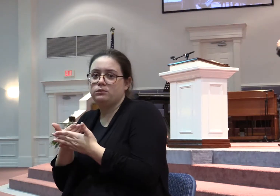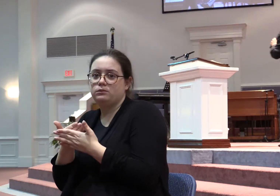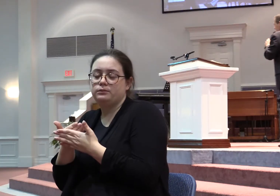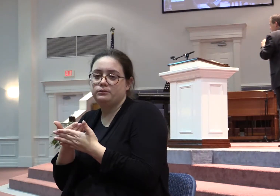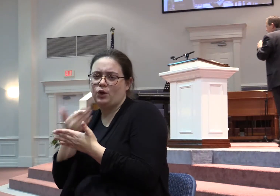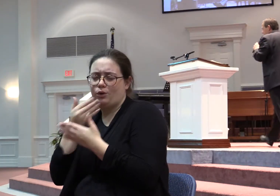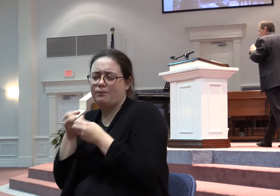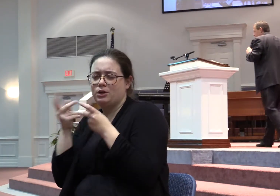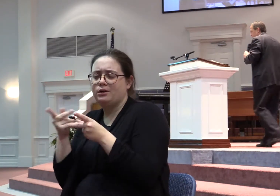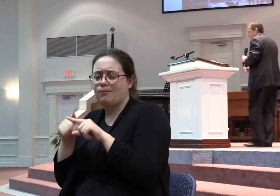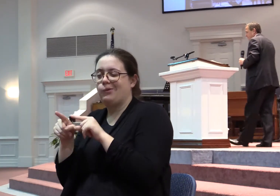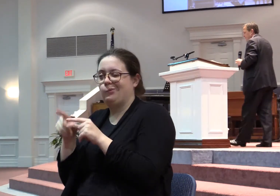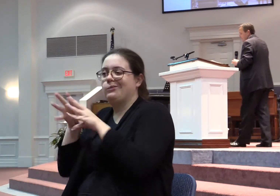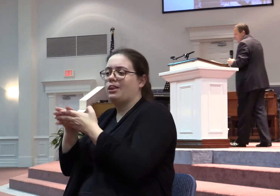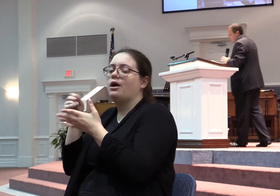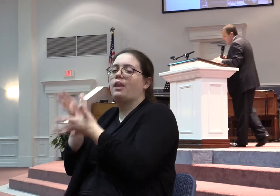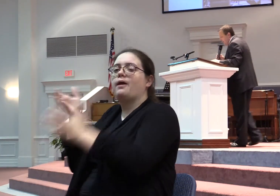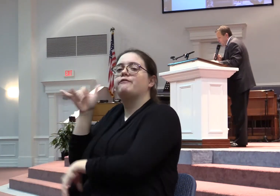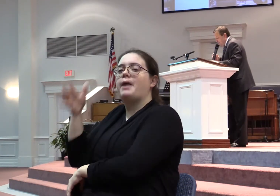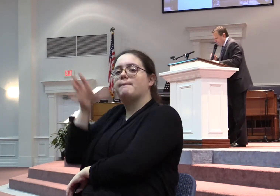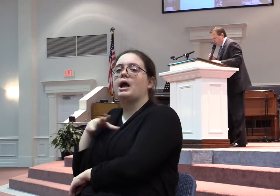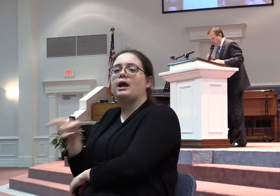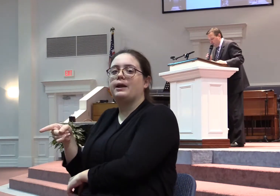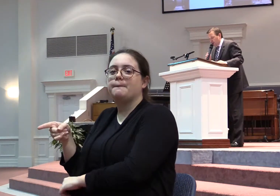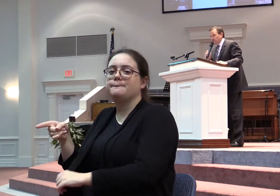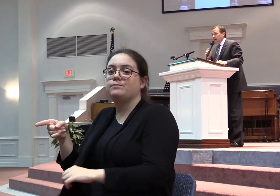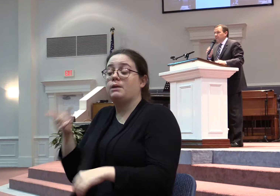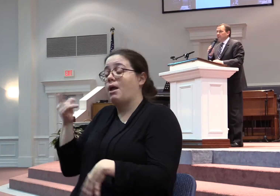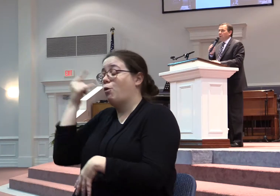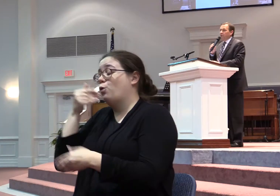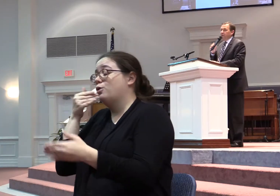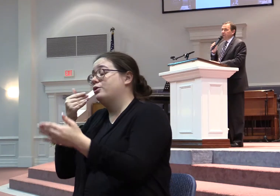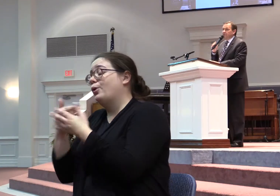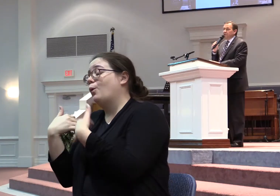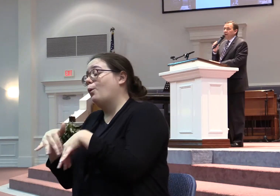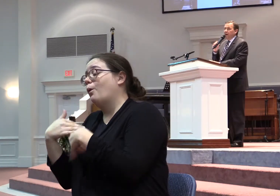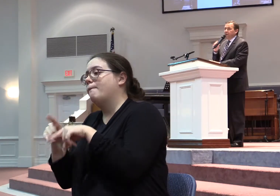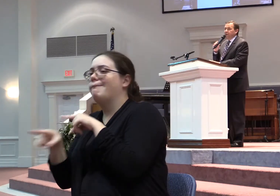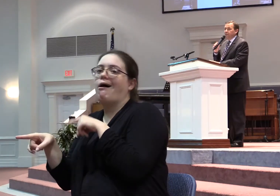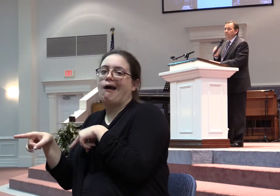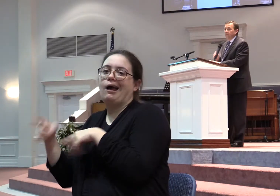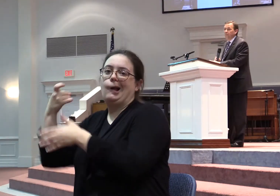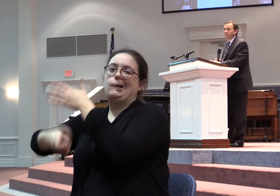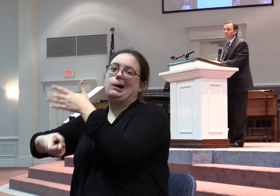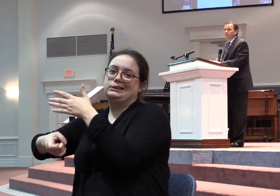We can learn a lot from Lot. Amen. The grass may be greener on the other side, but the water bill is usually higher too.